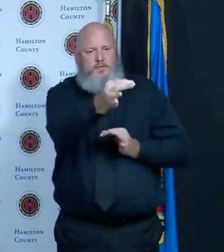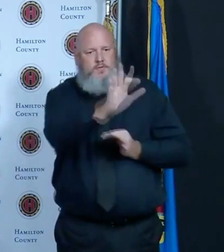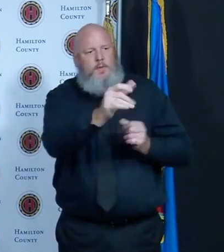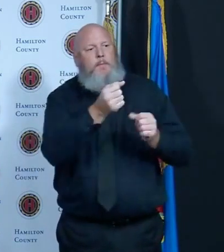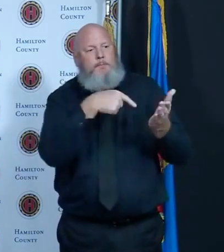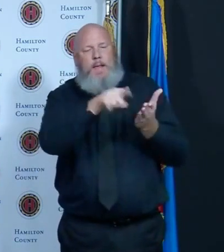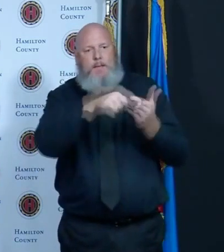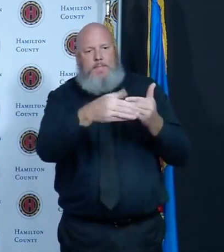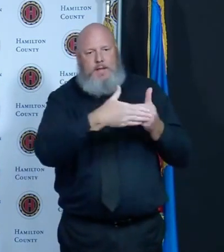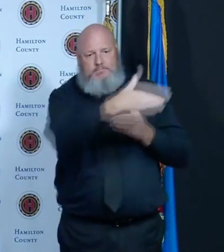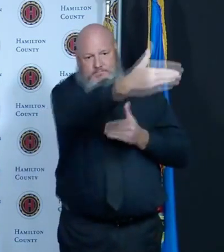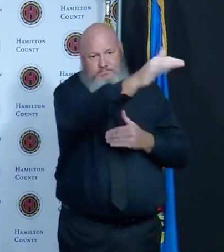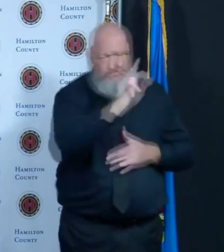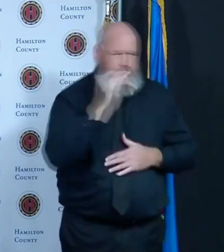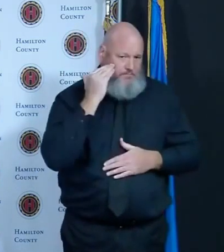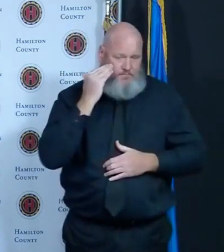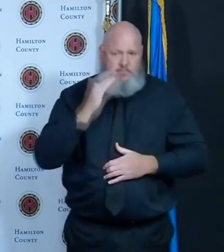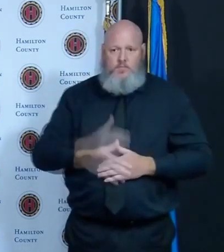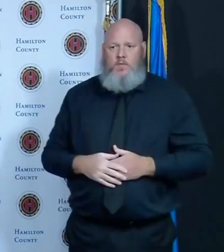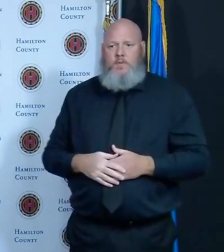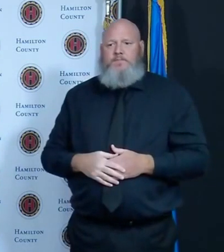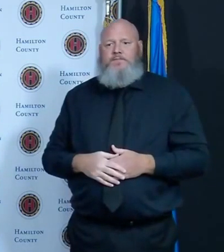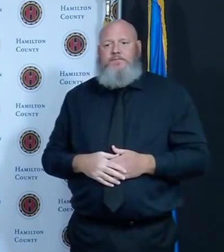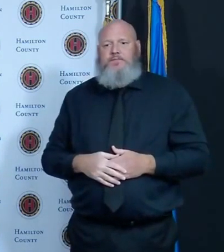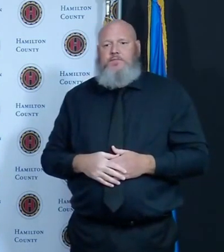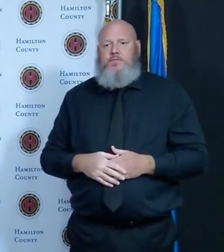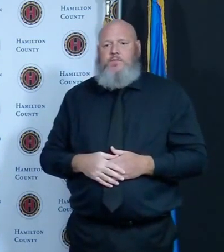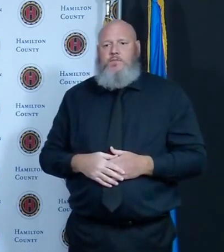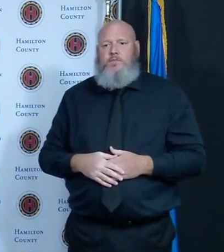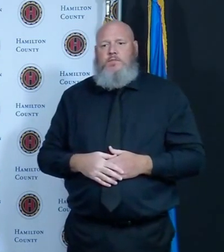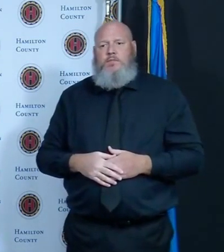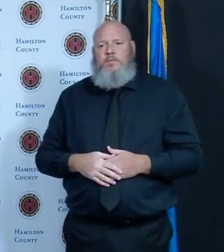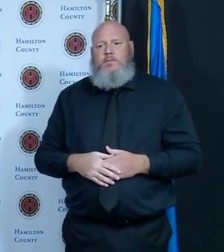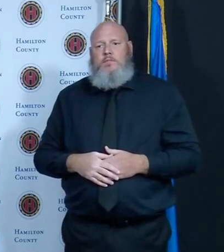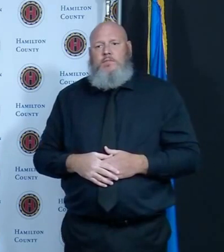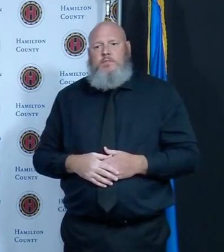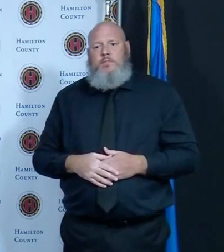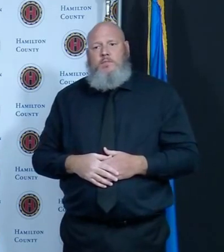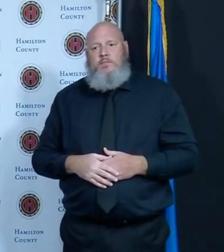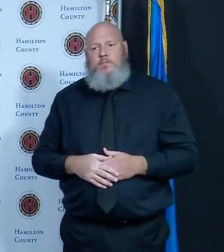at both your tax records and your credit score.